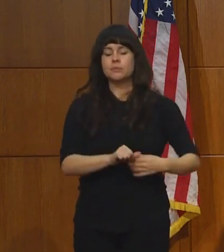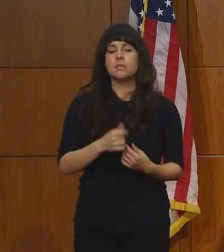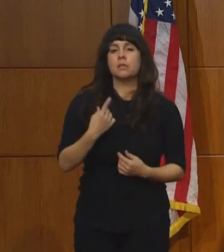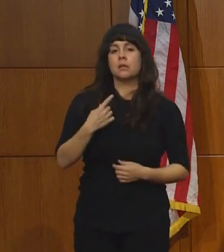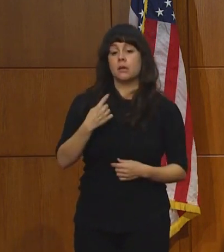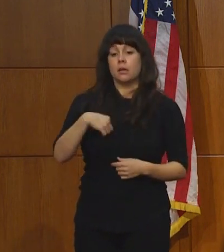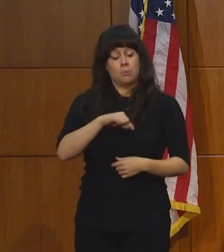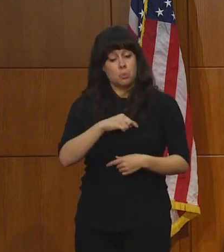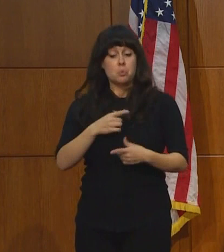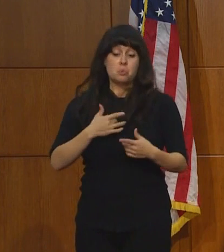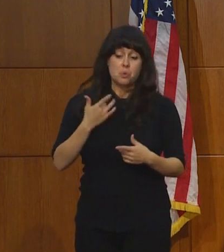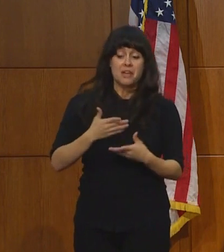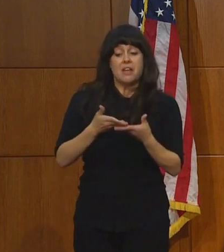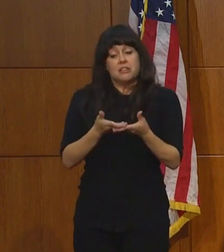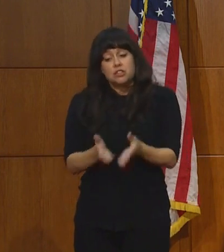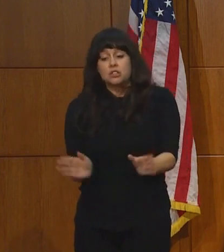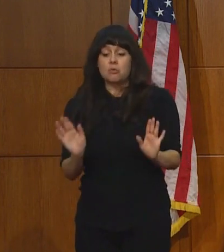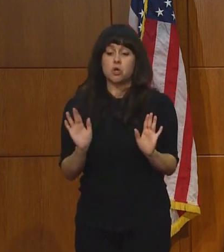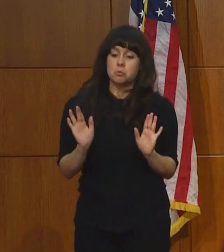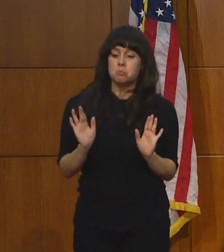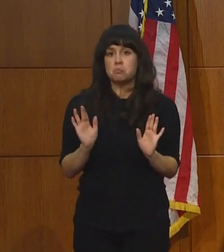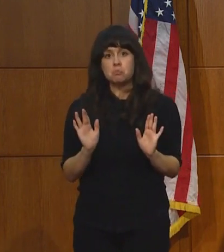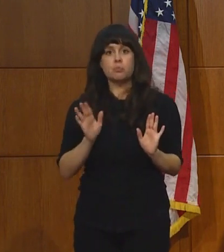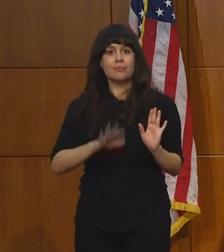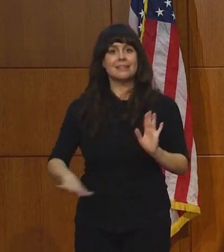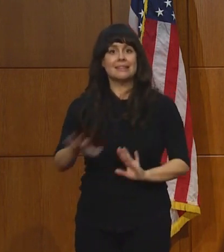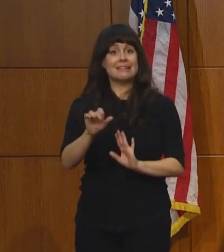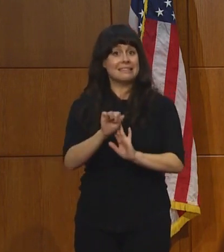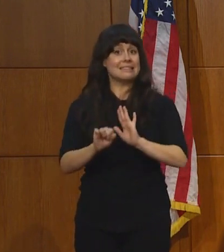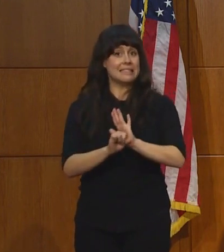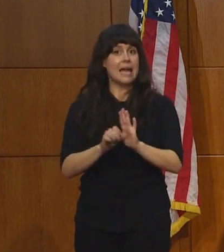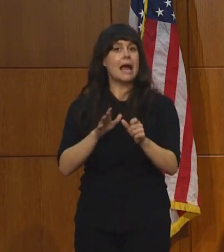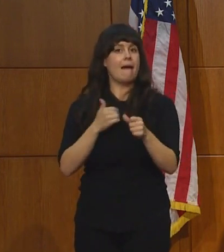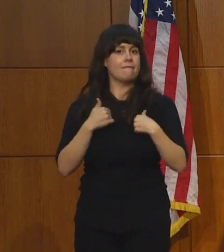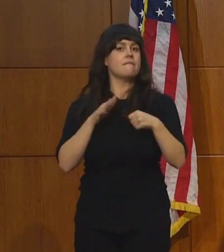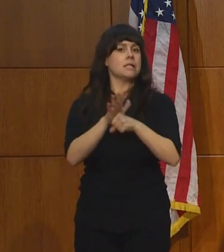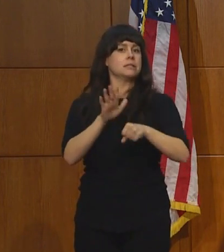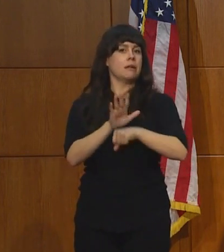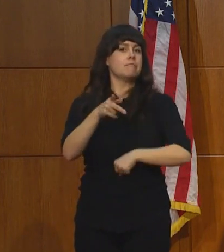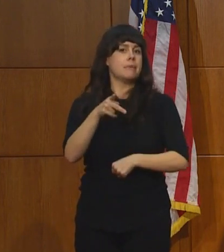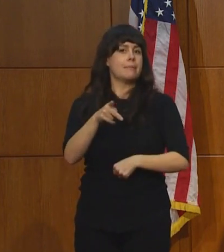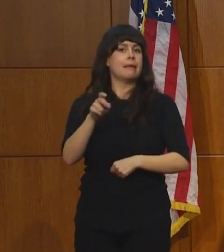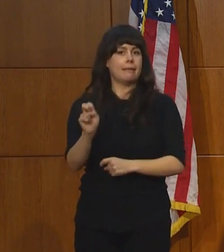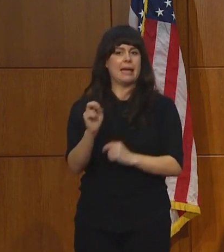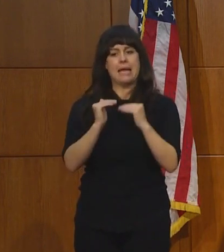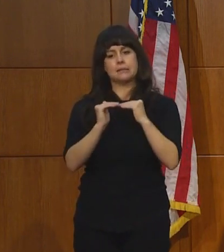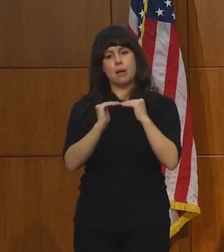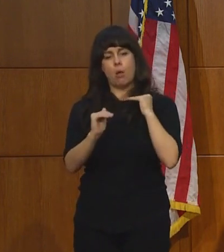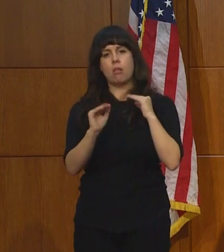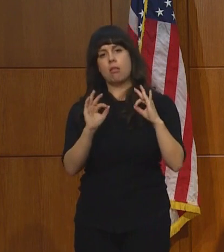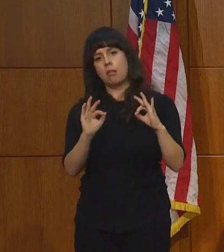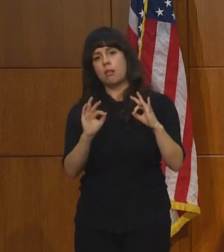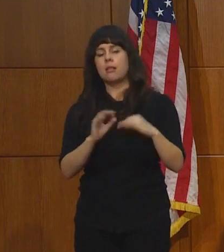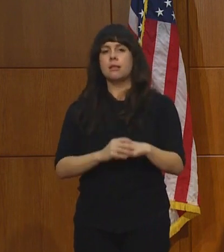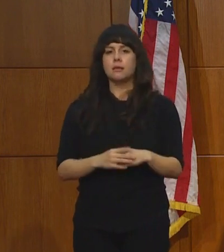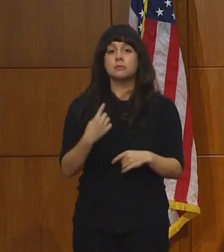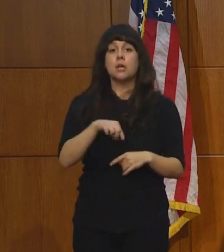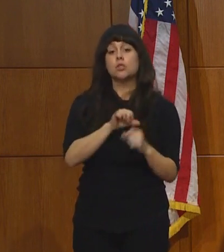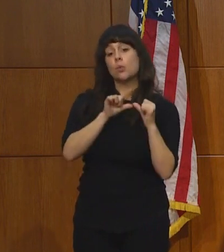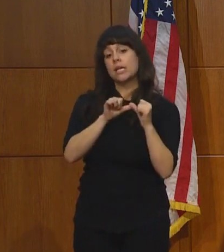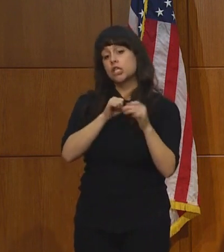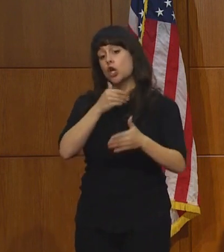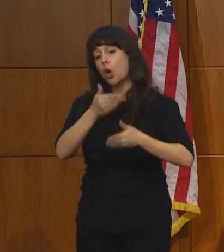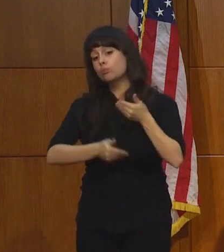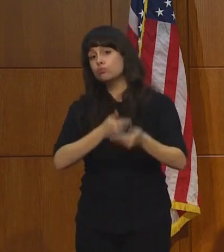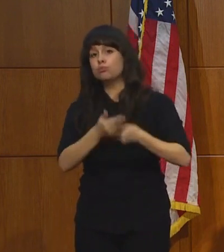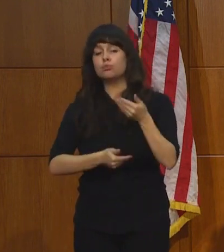like the supply of PPE statewide is stable. As we continue to move forward, there